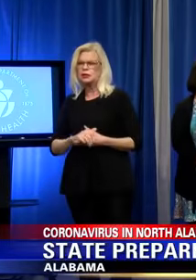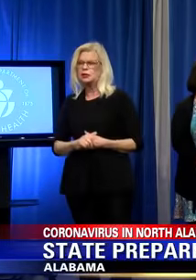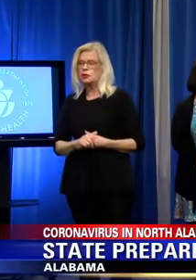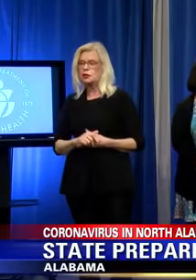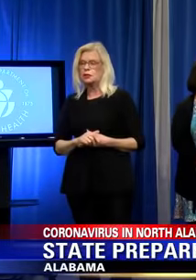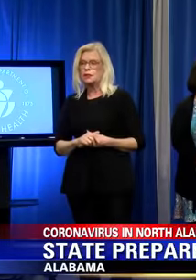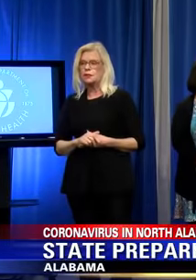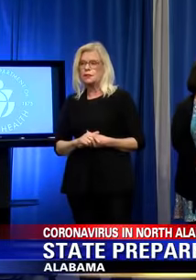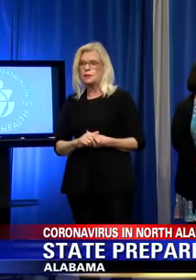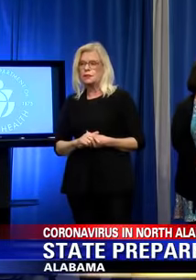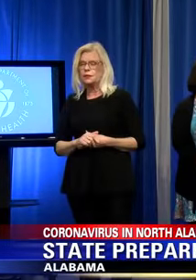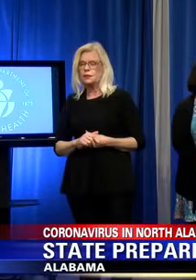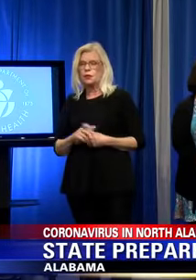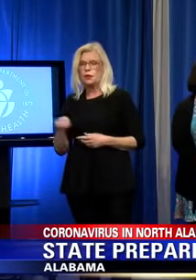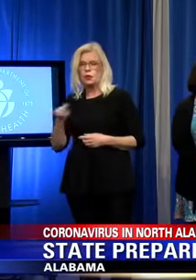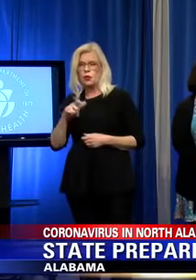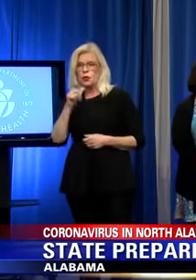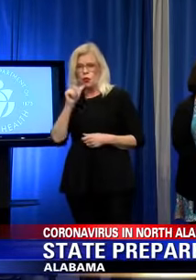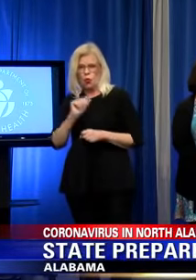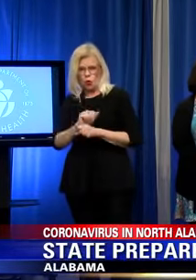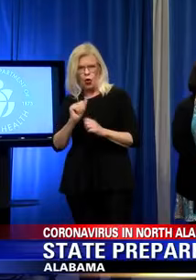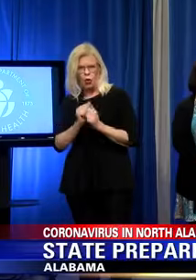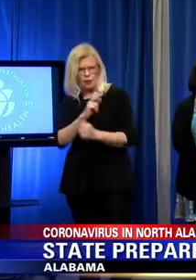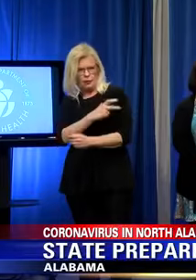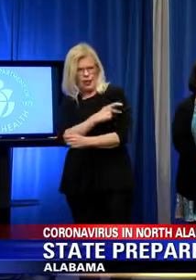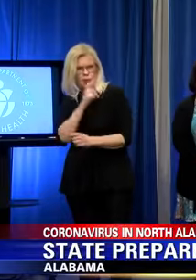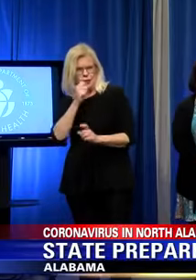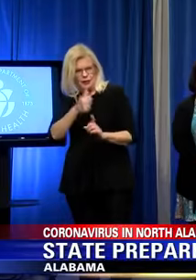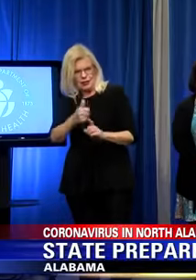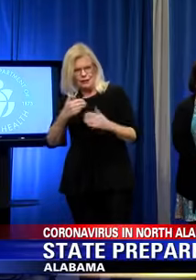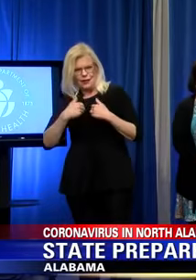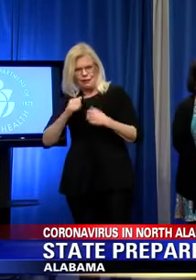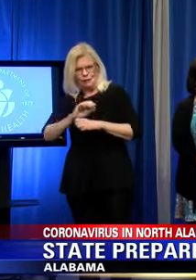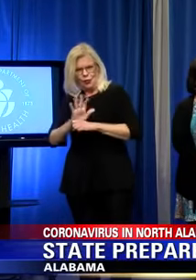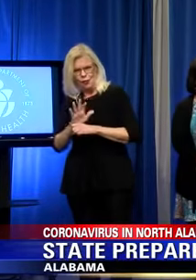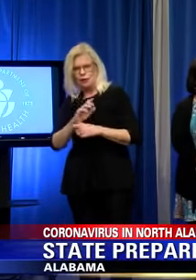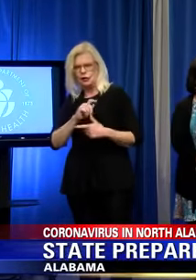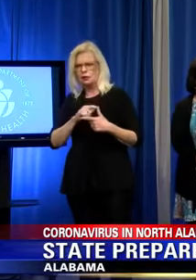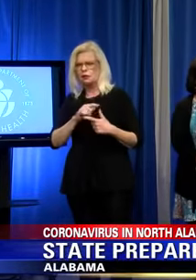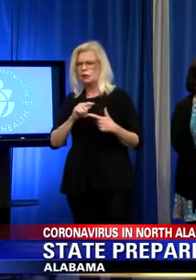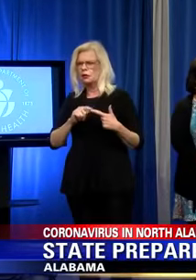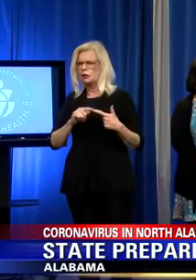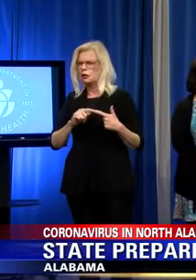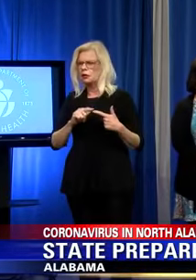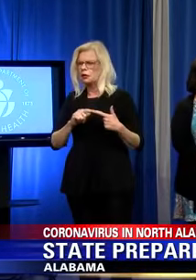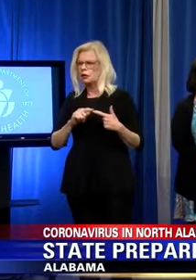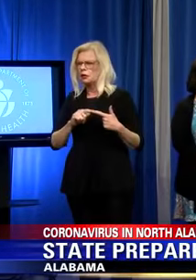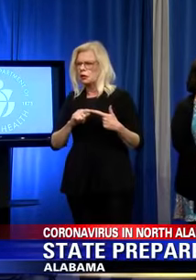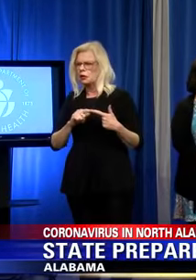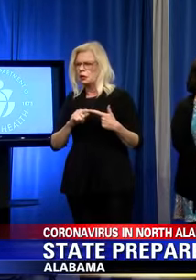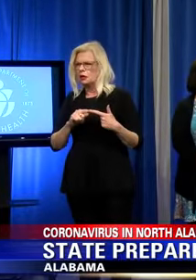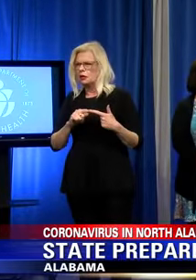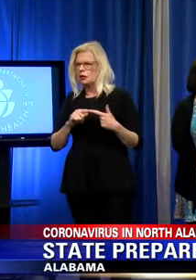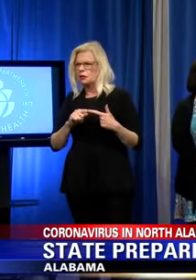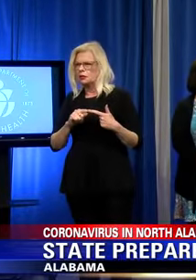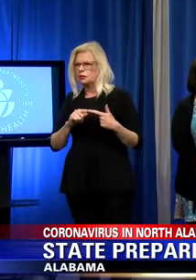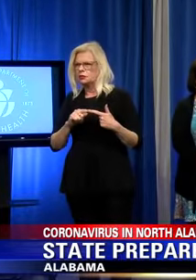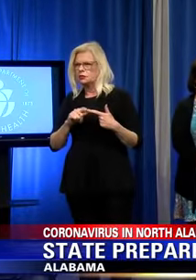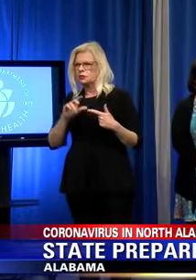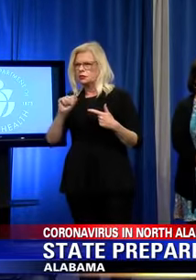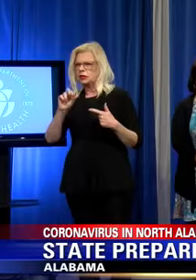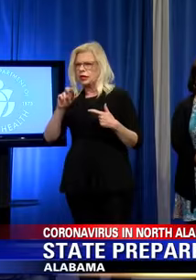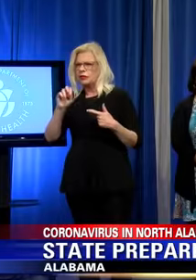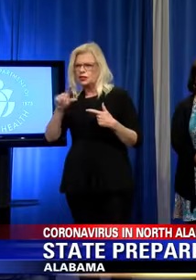who are known to be working with COVID-infected patients, those workers that are involved in procedures like aerosol